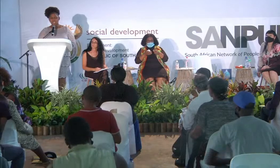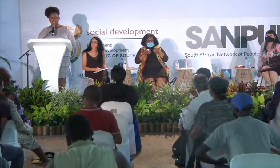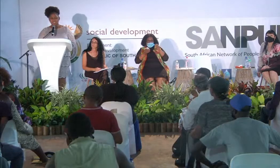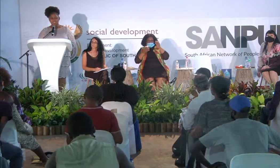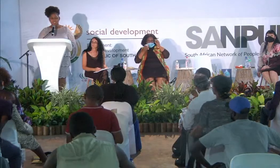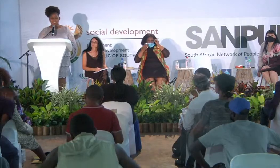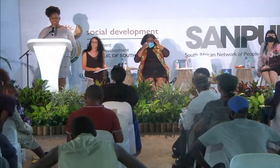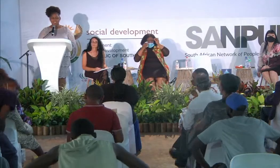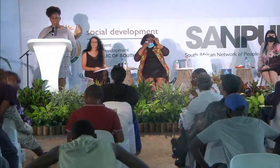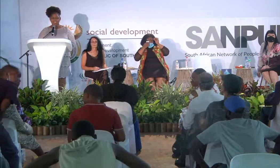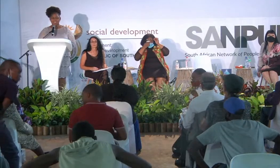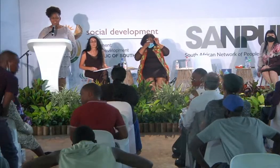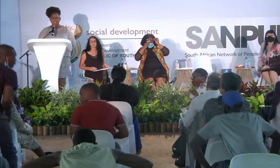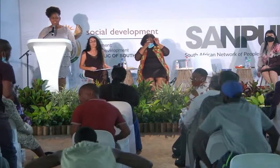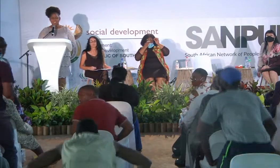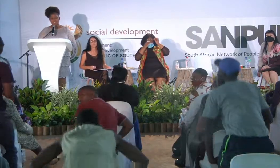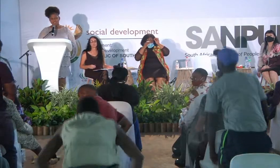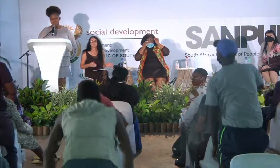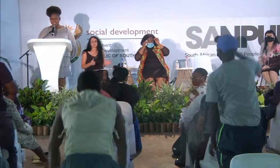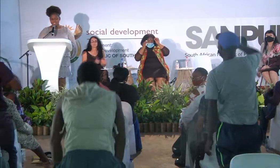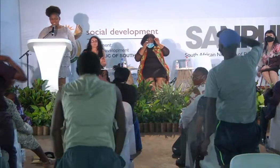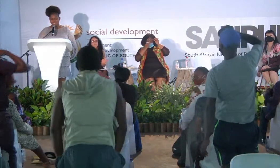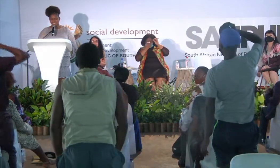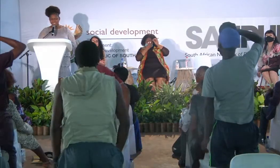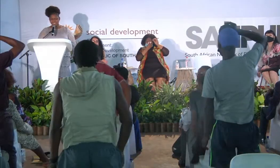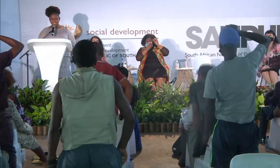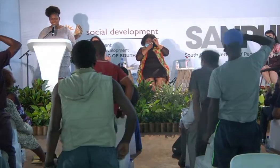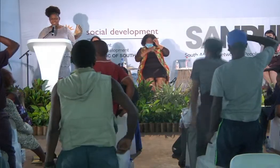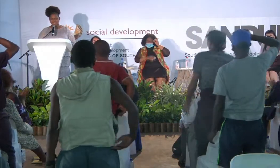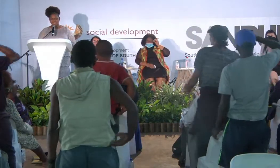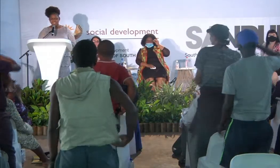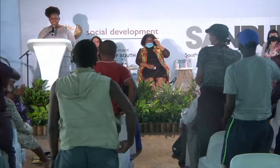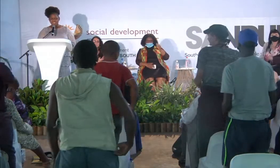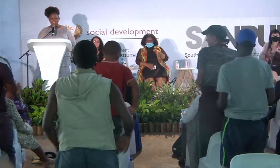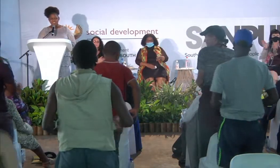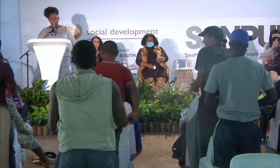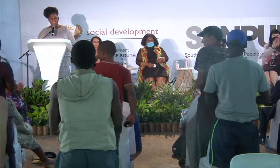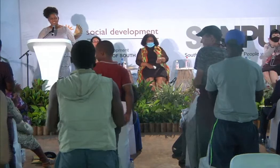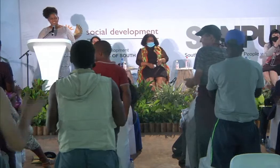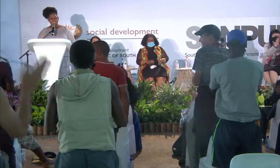Bomchana. On your feet.